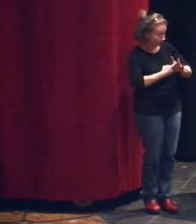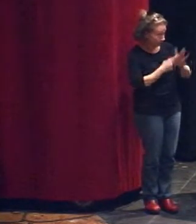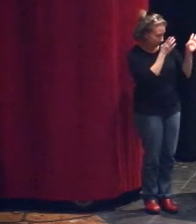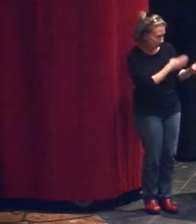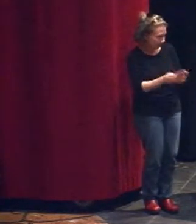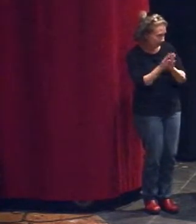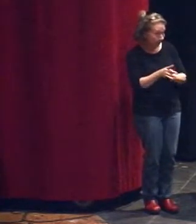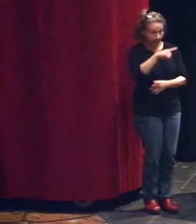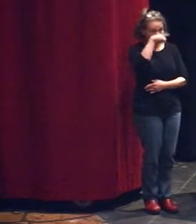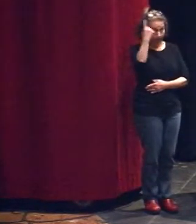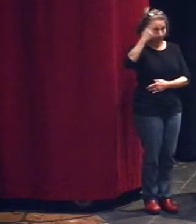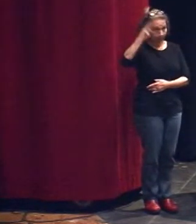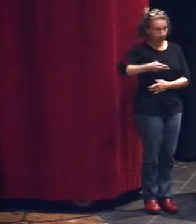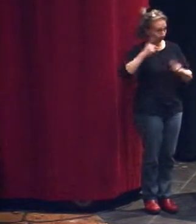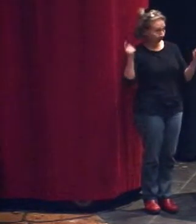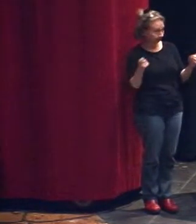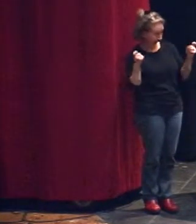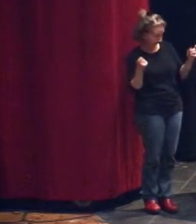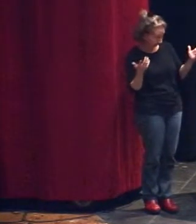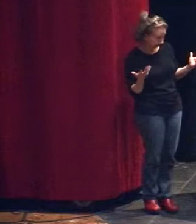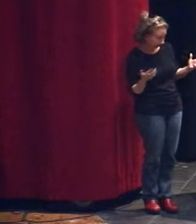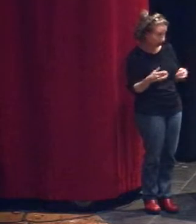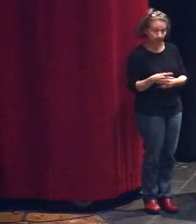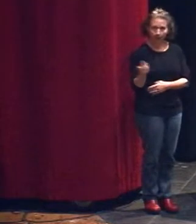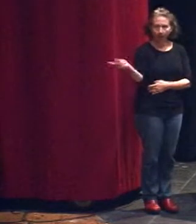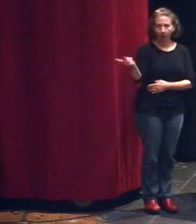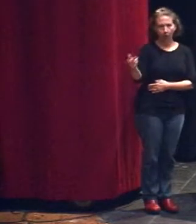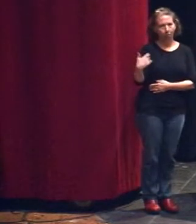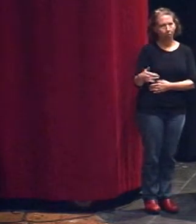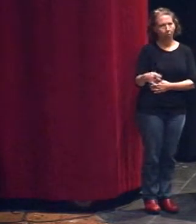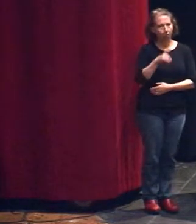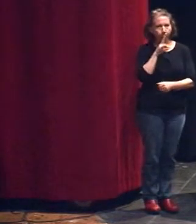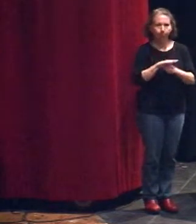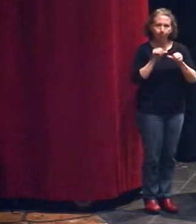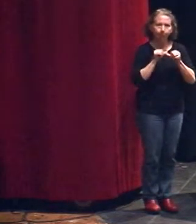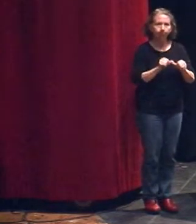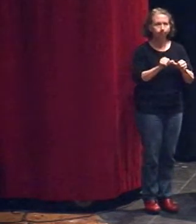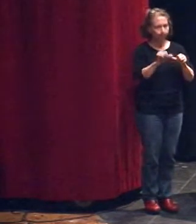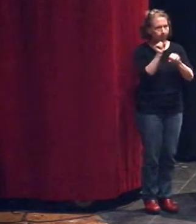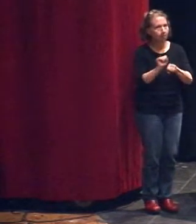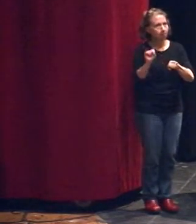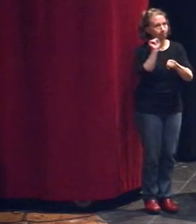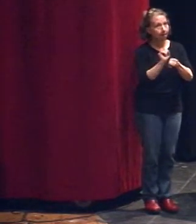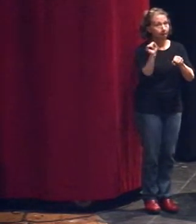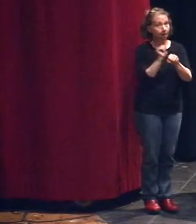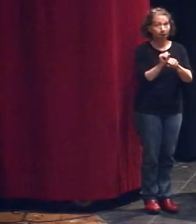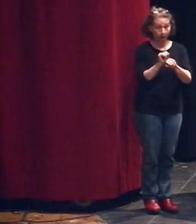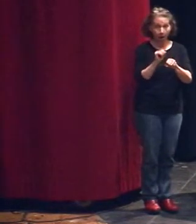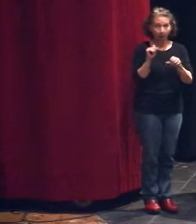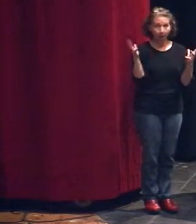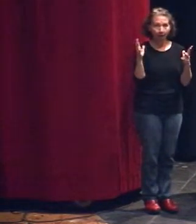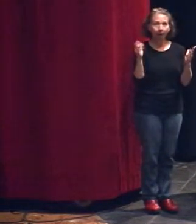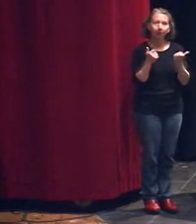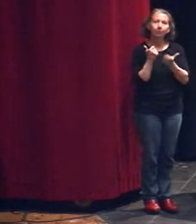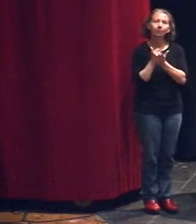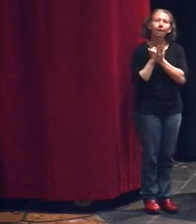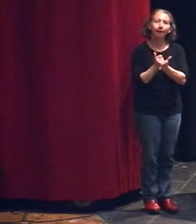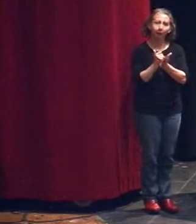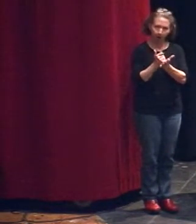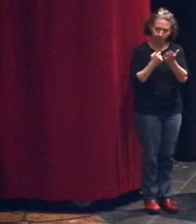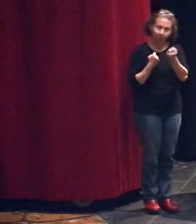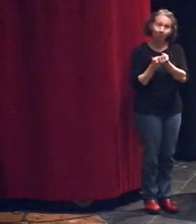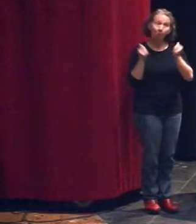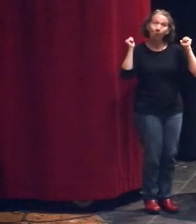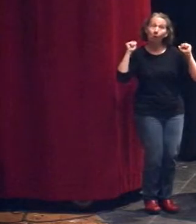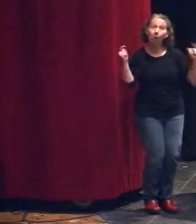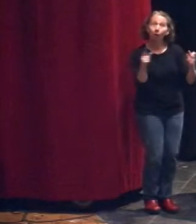History celebration. They are committed and dedicated to all of our students. I also want to thank